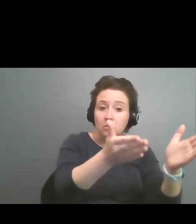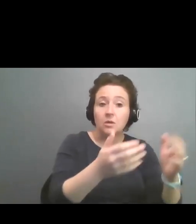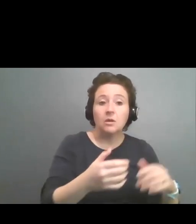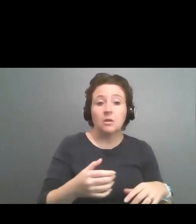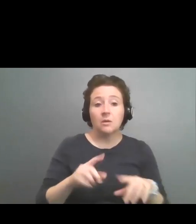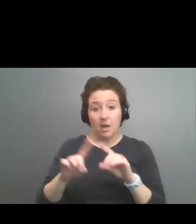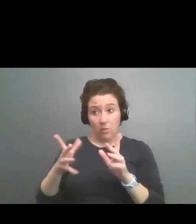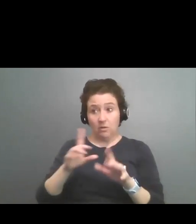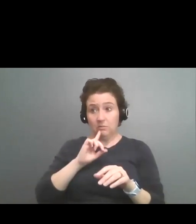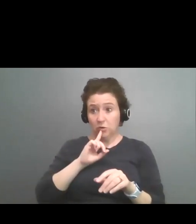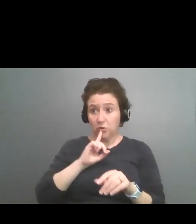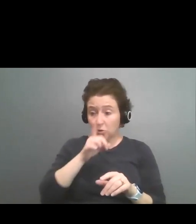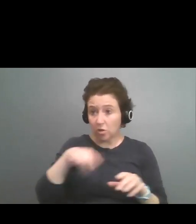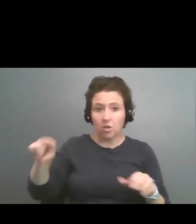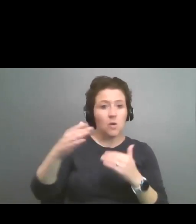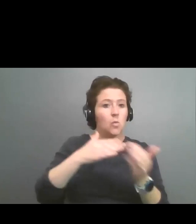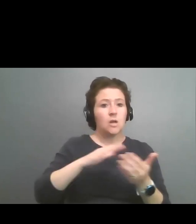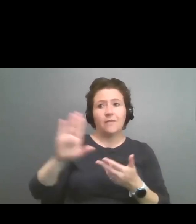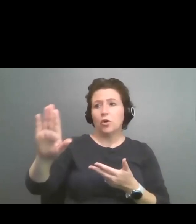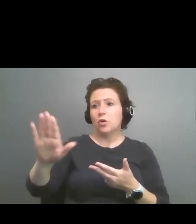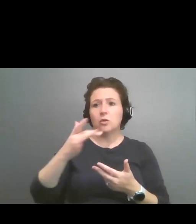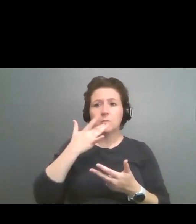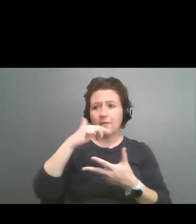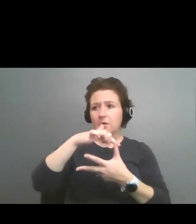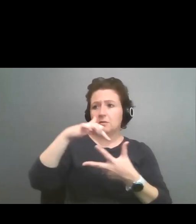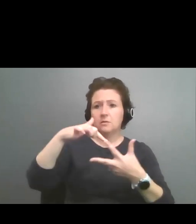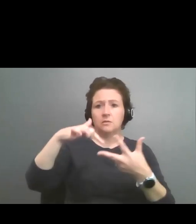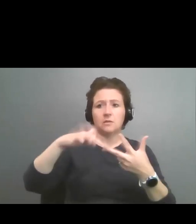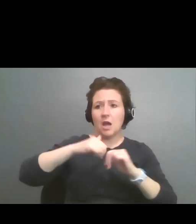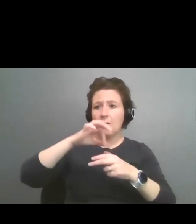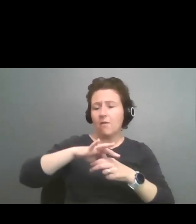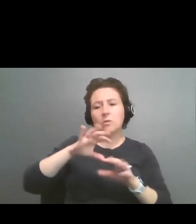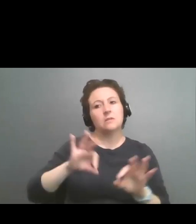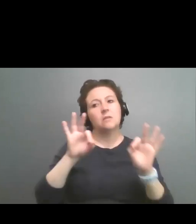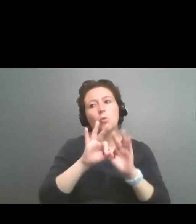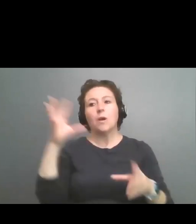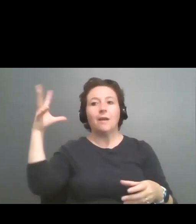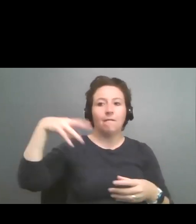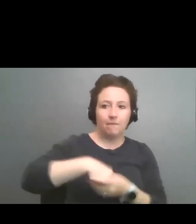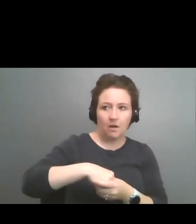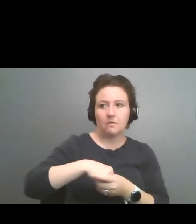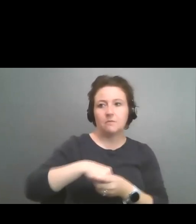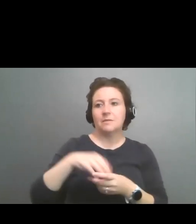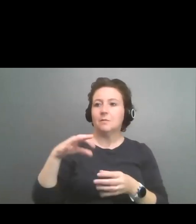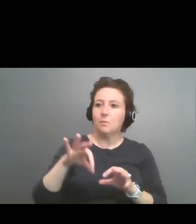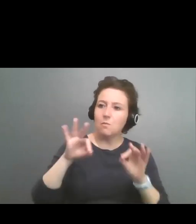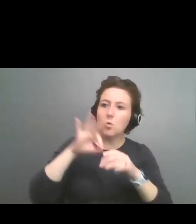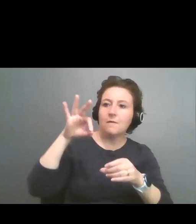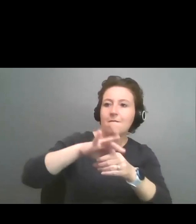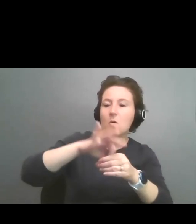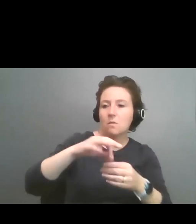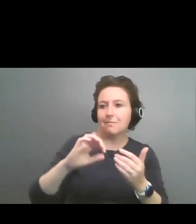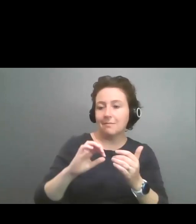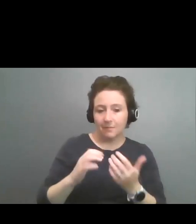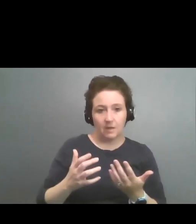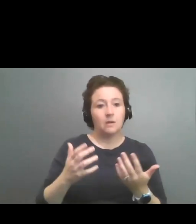the public that whatever their course may be, that we want them to participate in this general election. That being said,